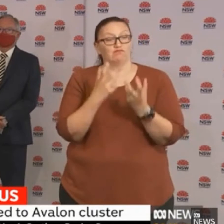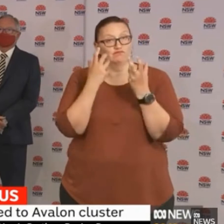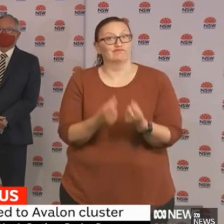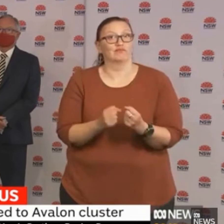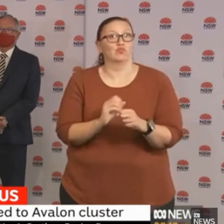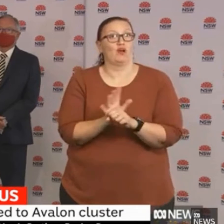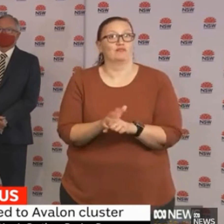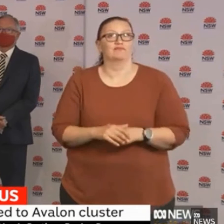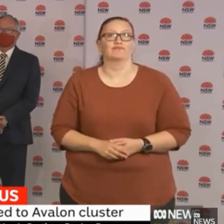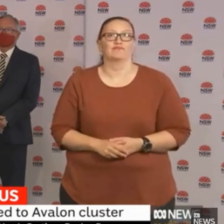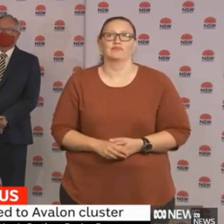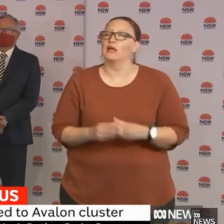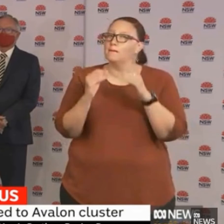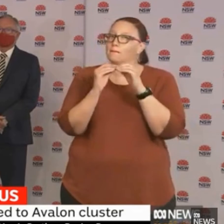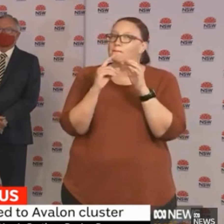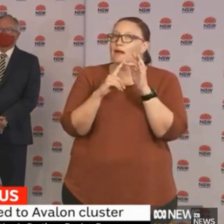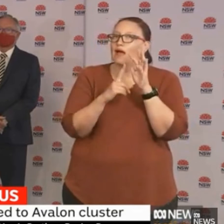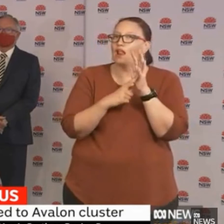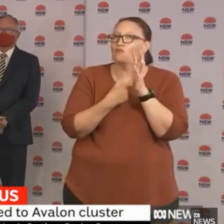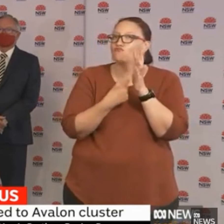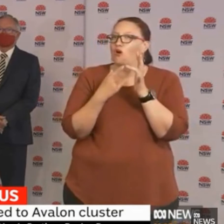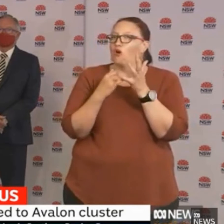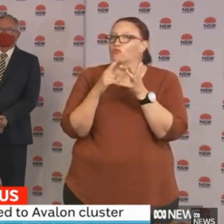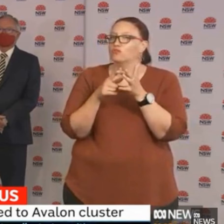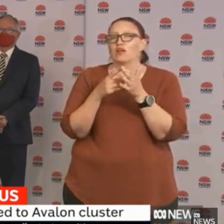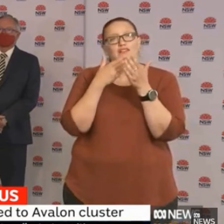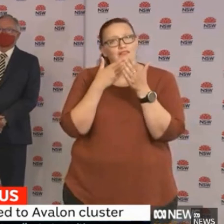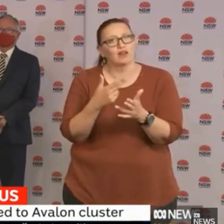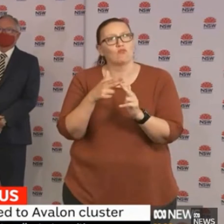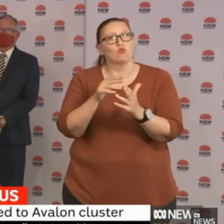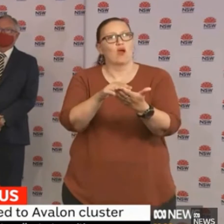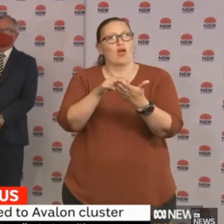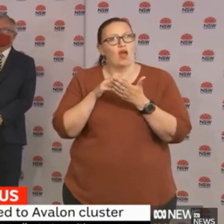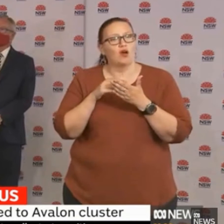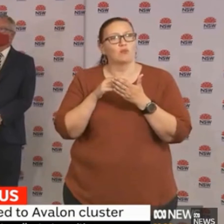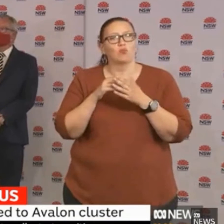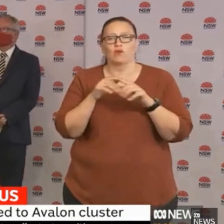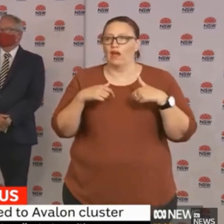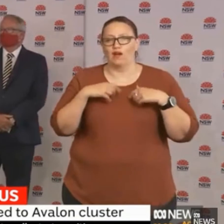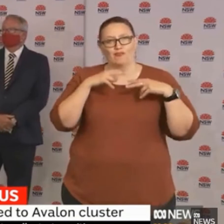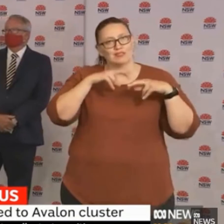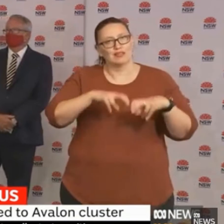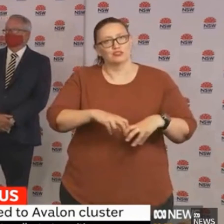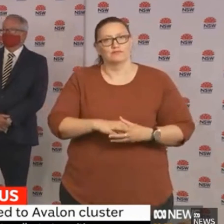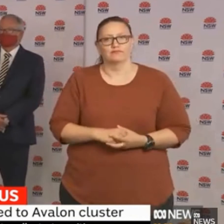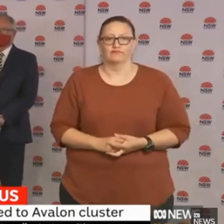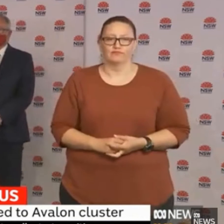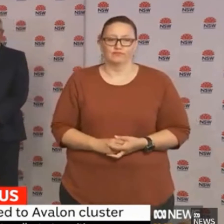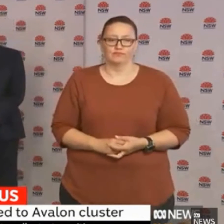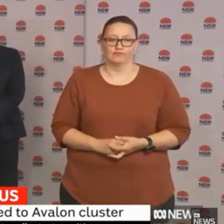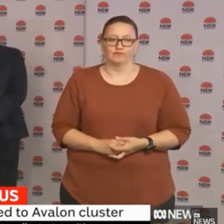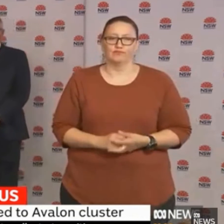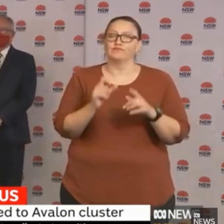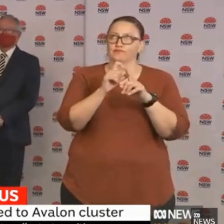and also thank that establishment for its cooperation in our investigations. But anyone who attended the Belrose Hotel at any time